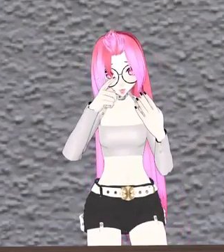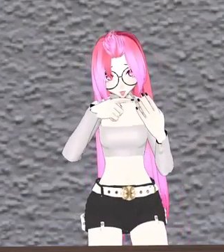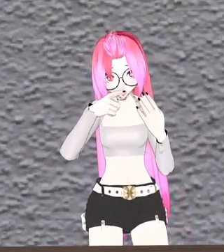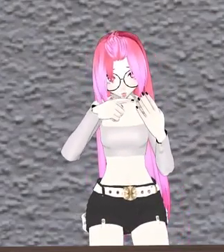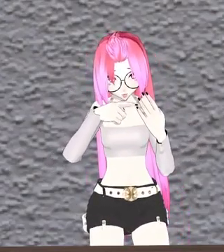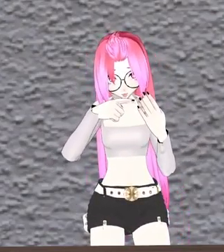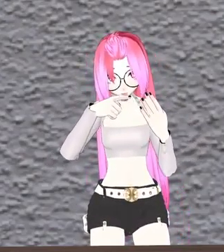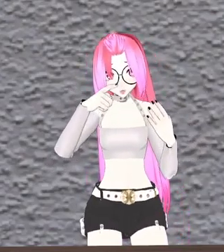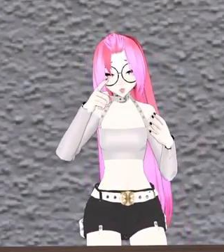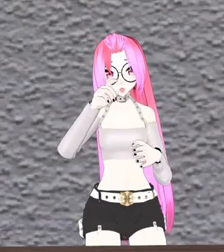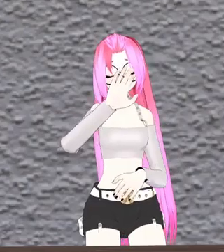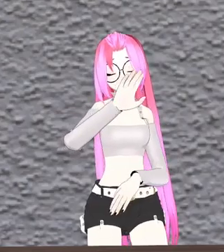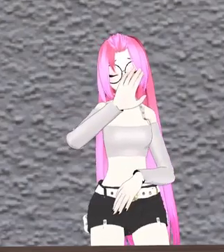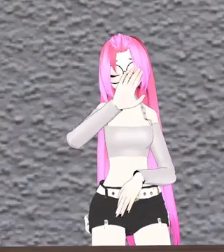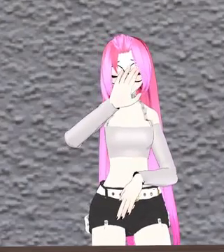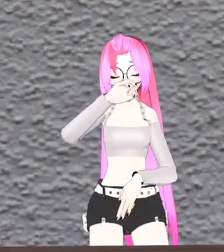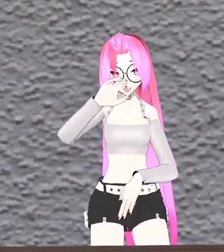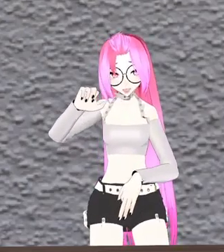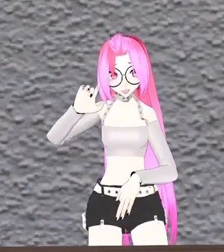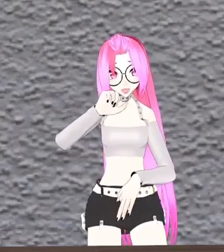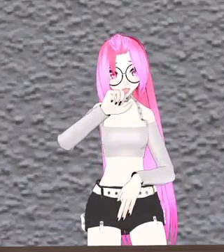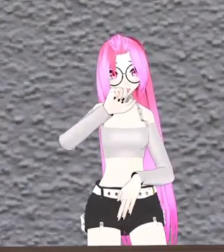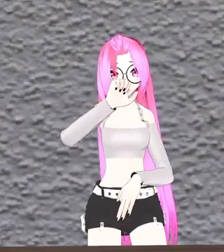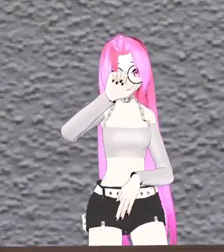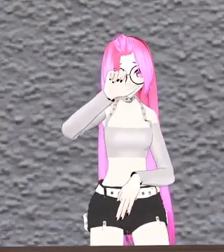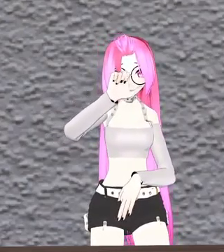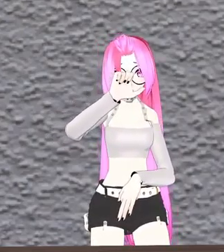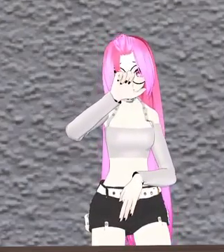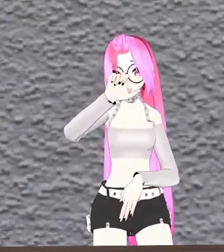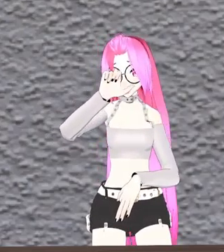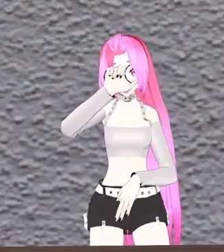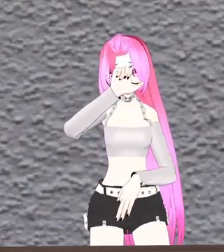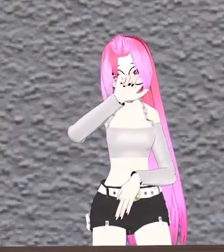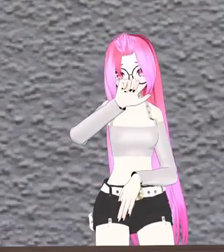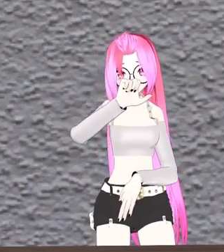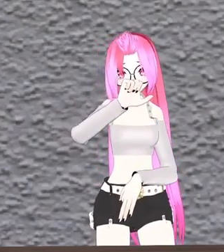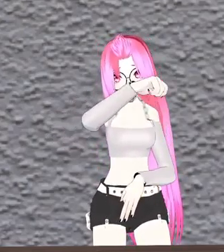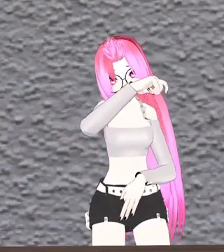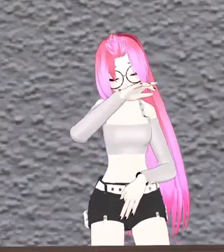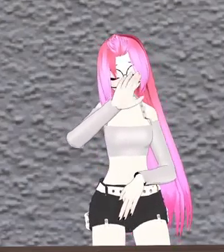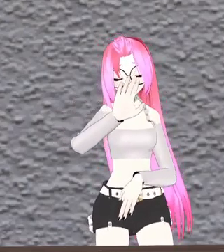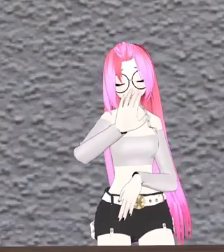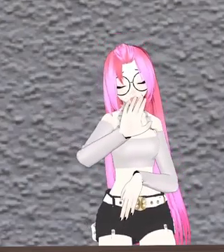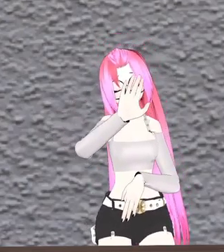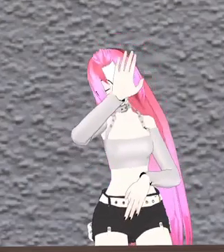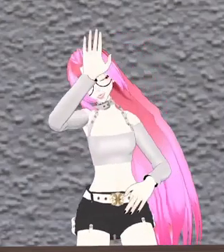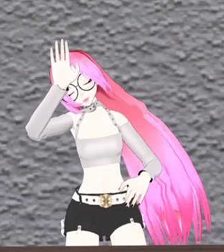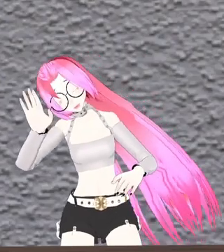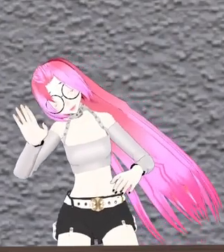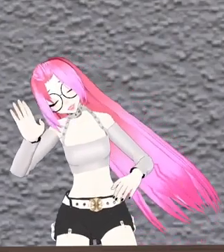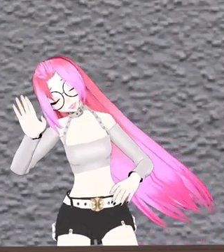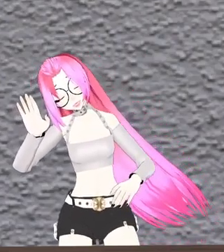Number four is when you're fingerspelling, let's say I'm doing A, that's finished, then I'm going space.